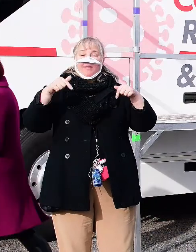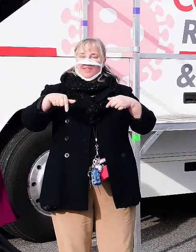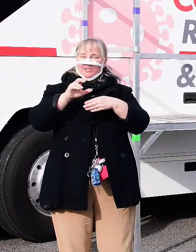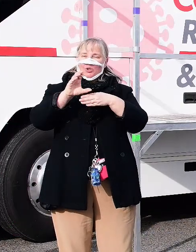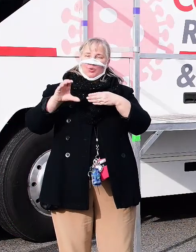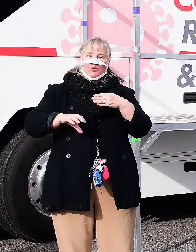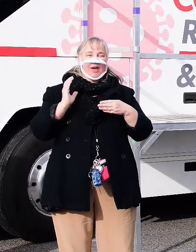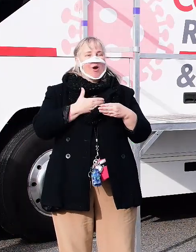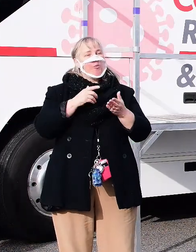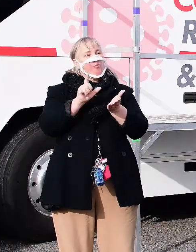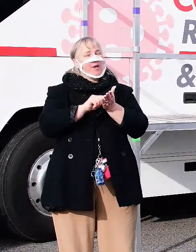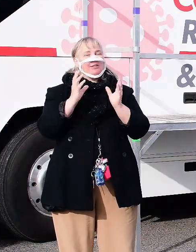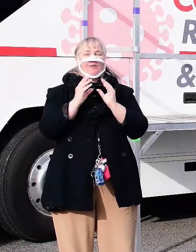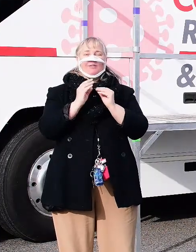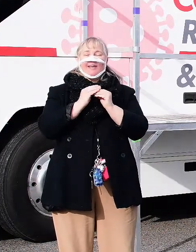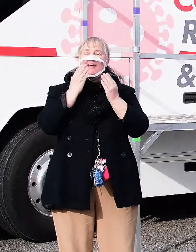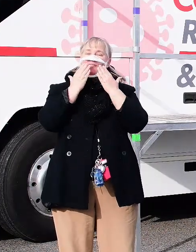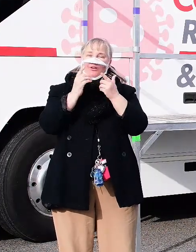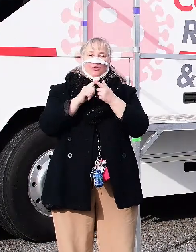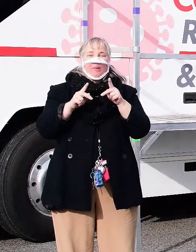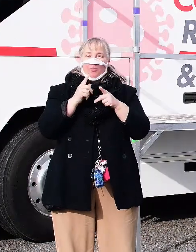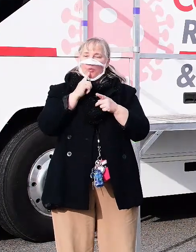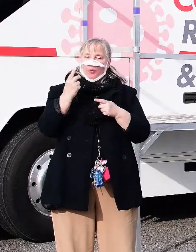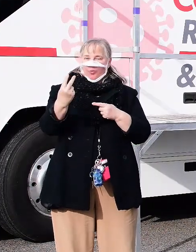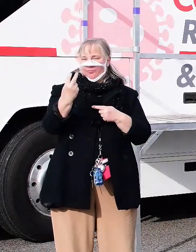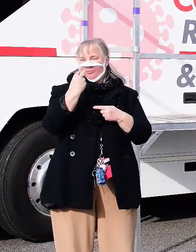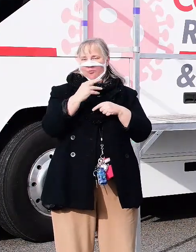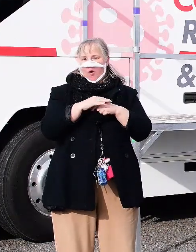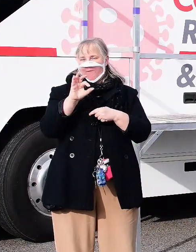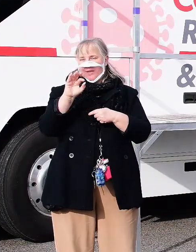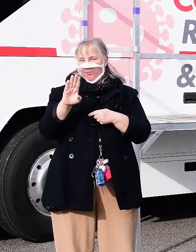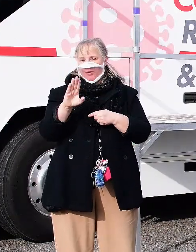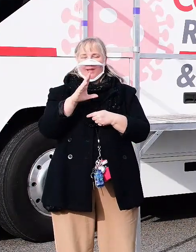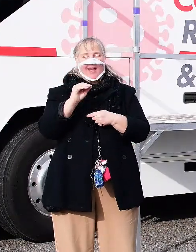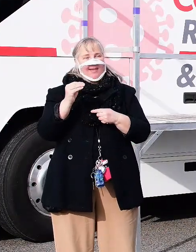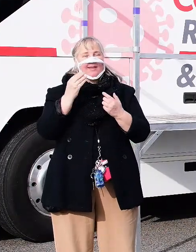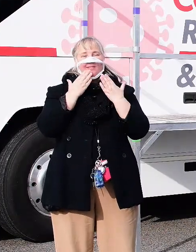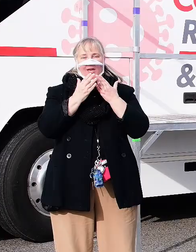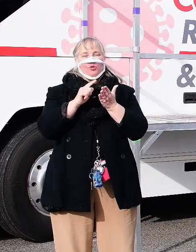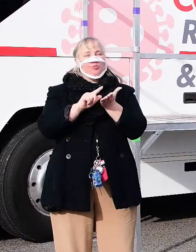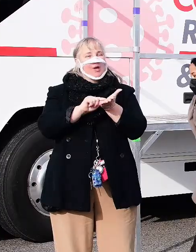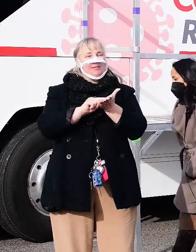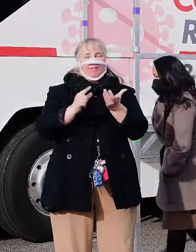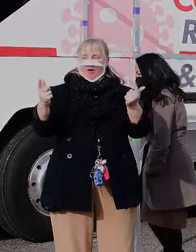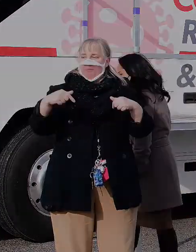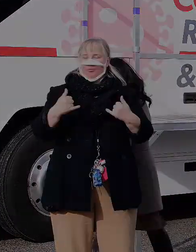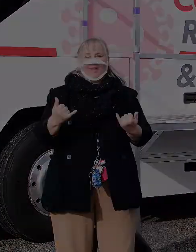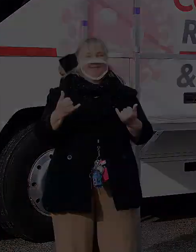concludes our press conference. Thank you to those joining on Facebook, and thank you to the press here today. Thank you.